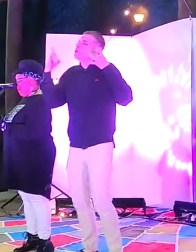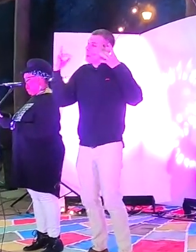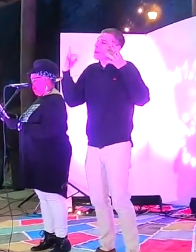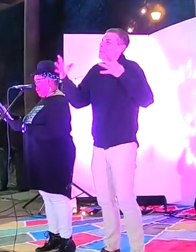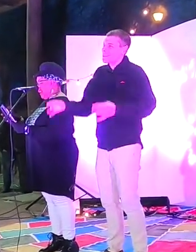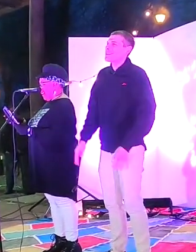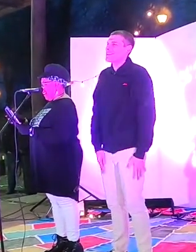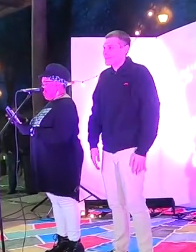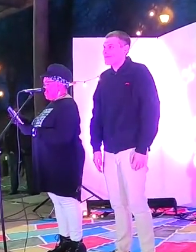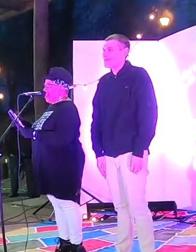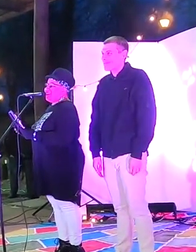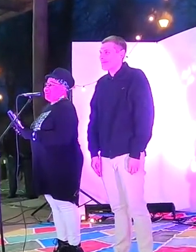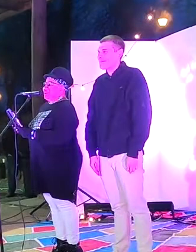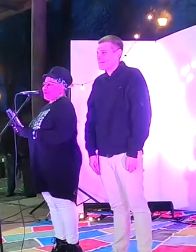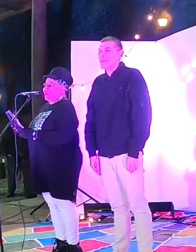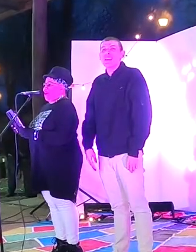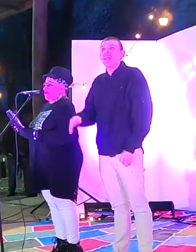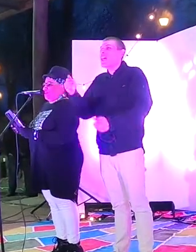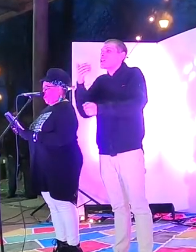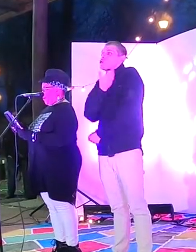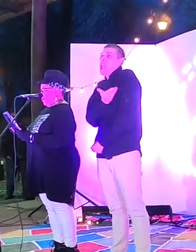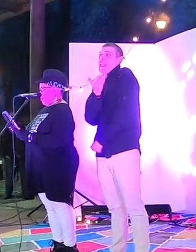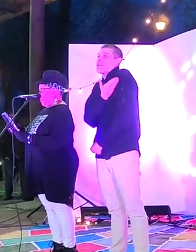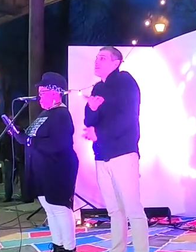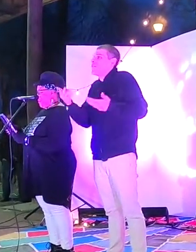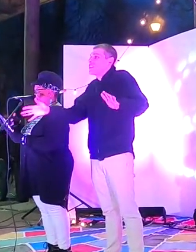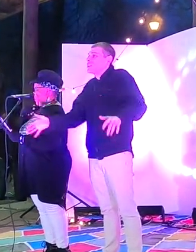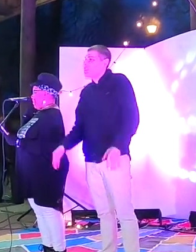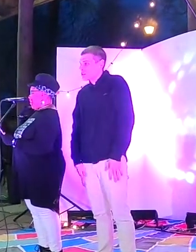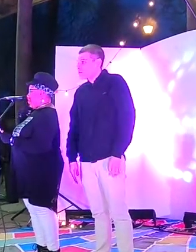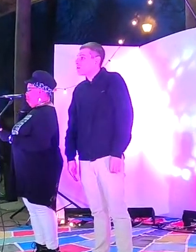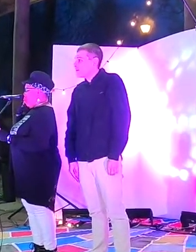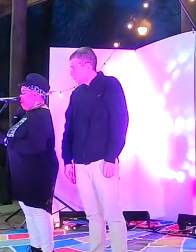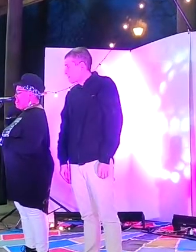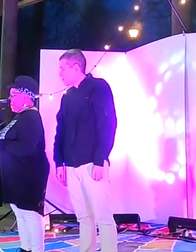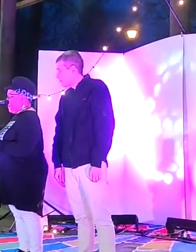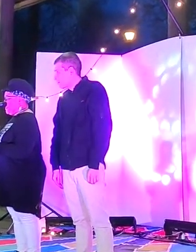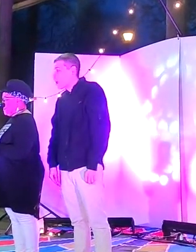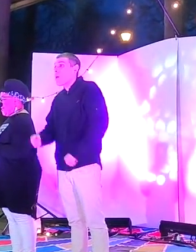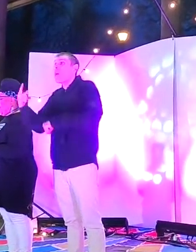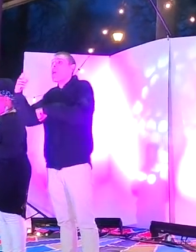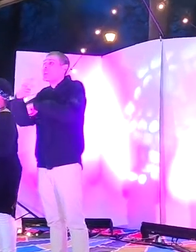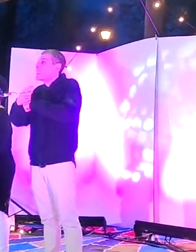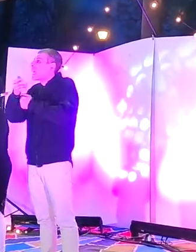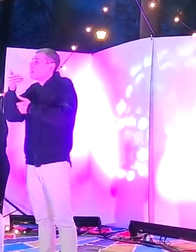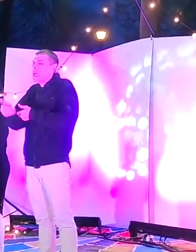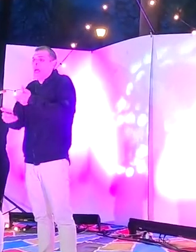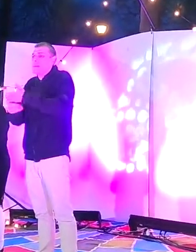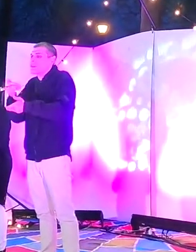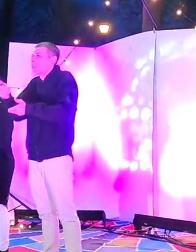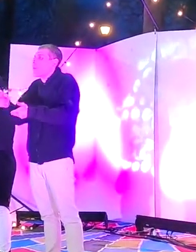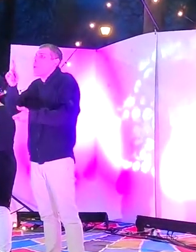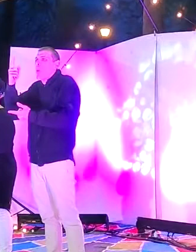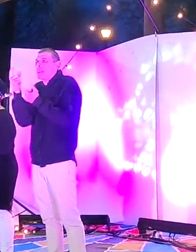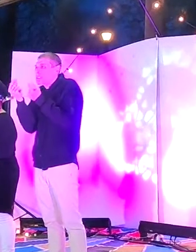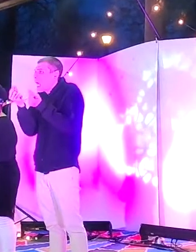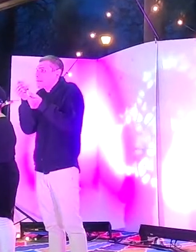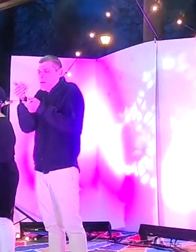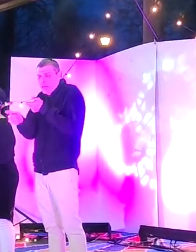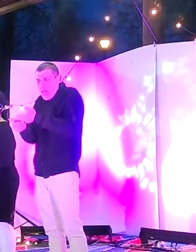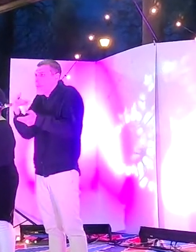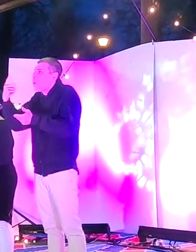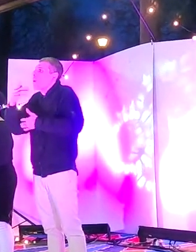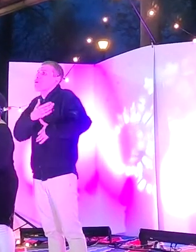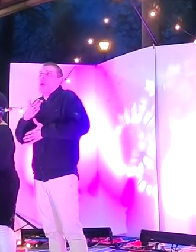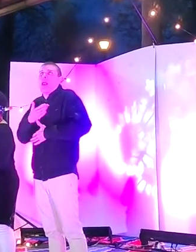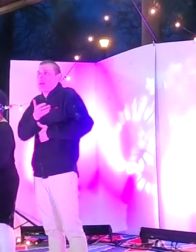dopeness. Shake the dust off your shoulders. One day at a time, one task at a time, one breath at